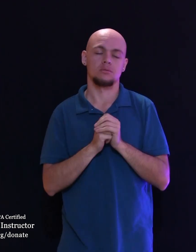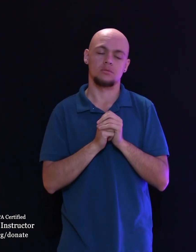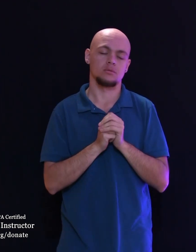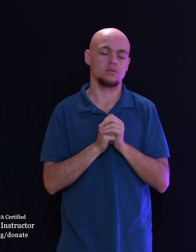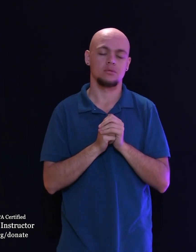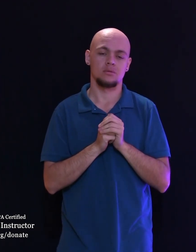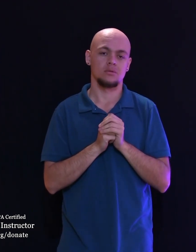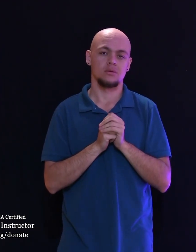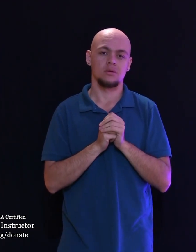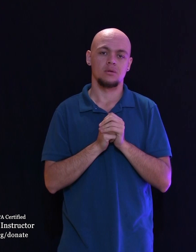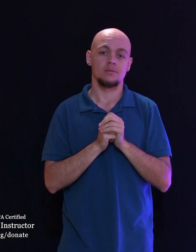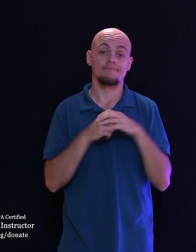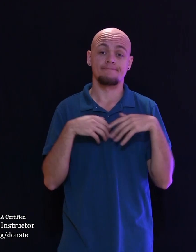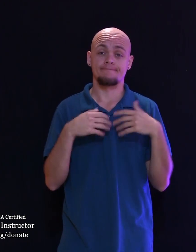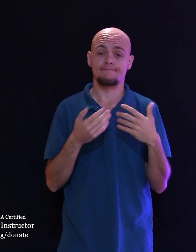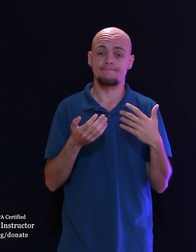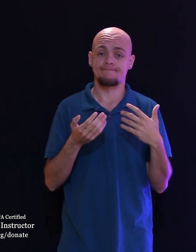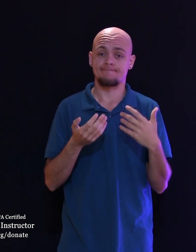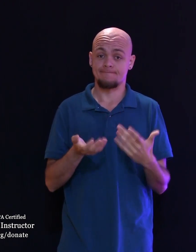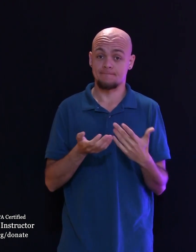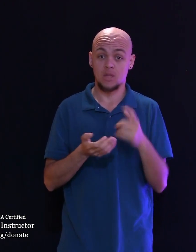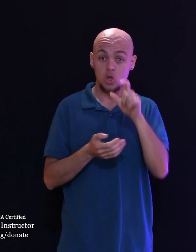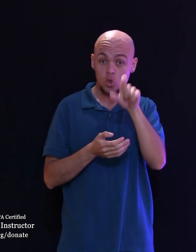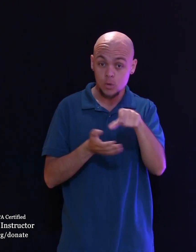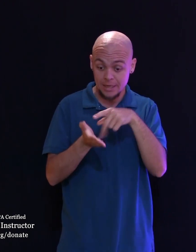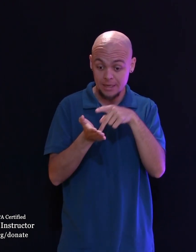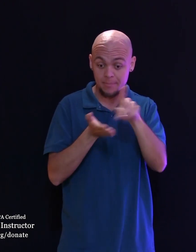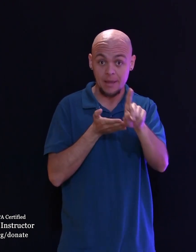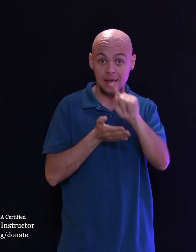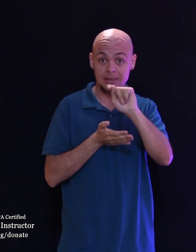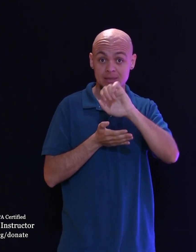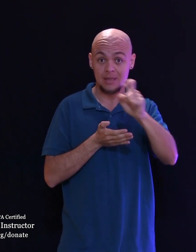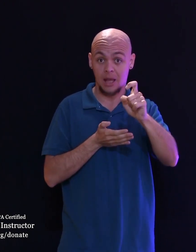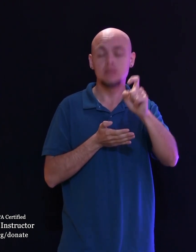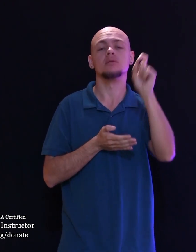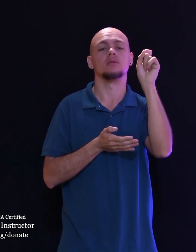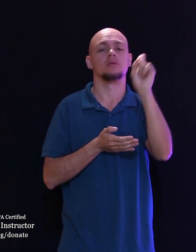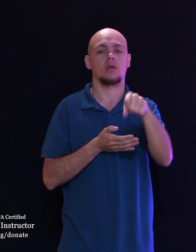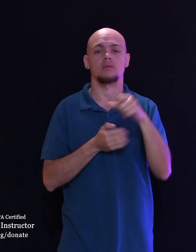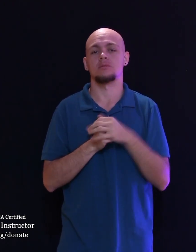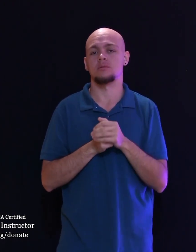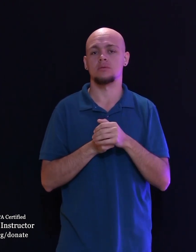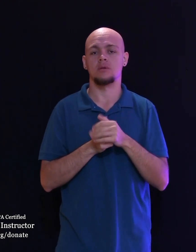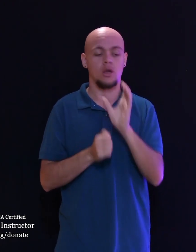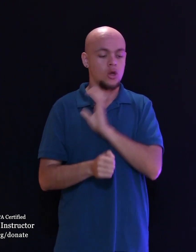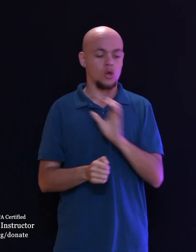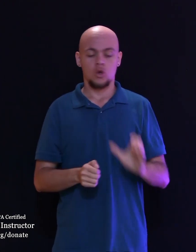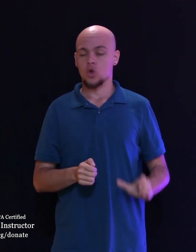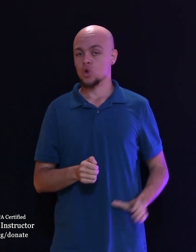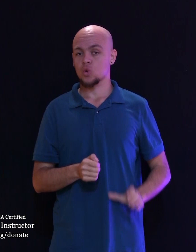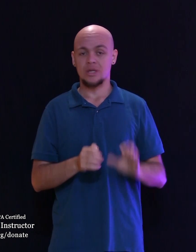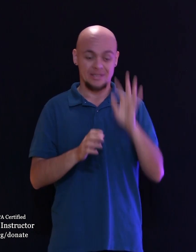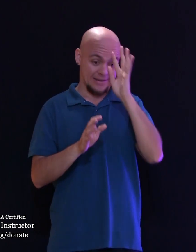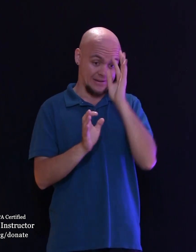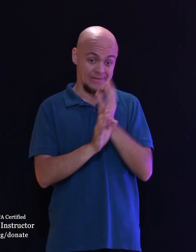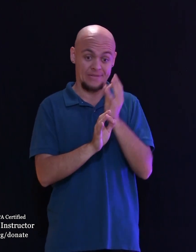Do you need to pay your taxes? Yes. Your Christian faith doesn't excuse you from paying your